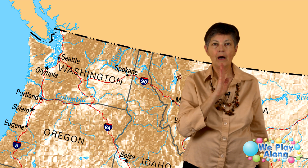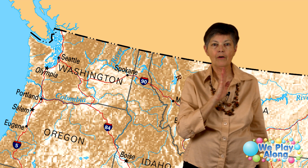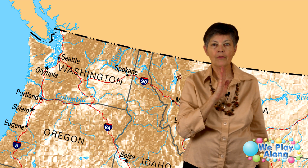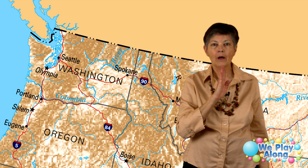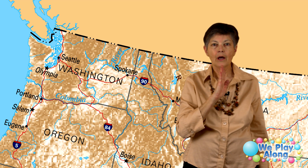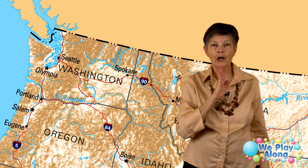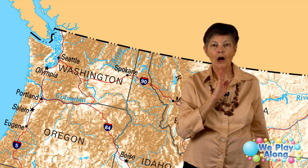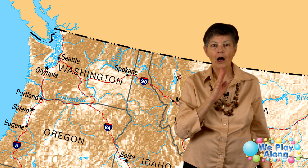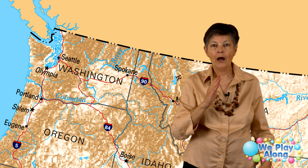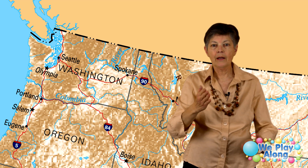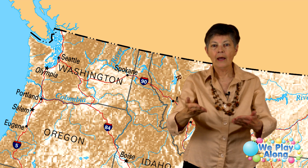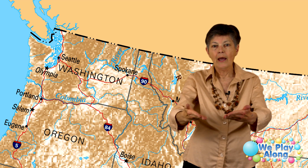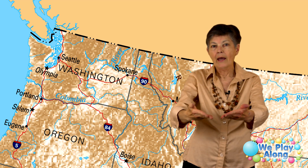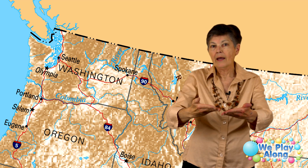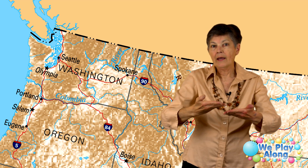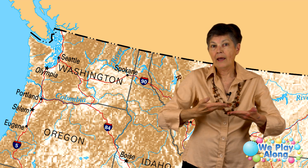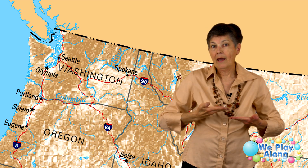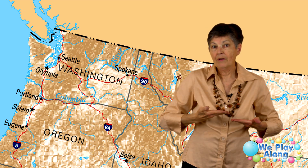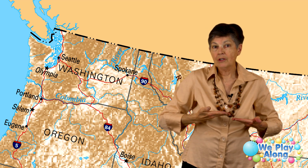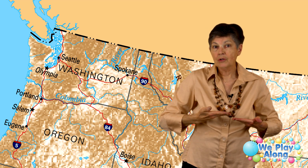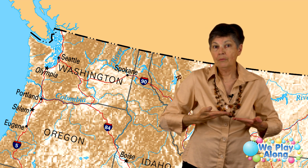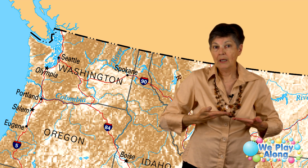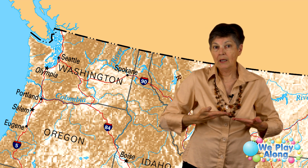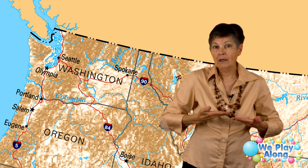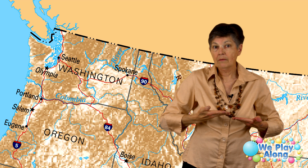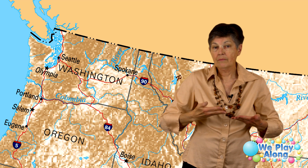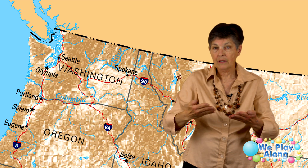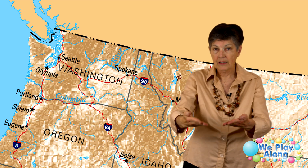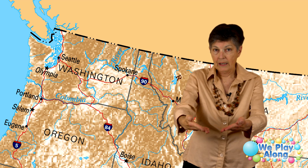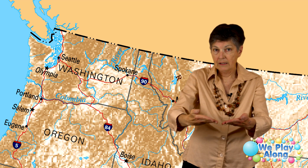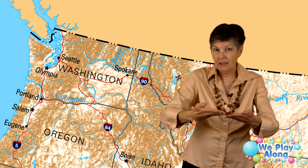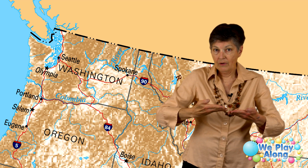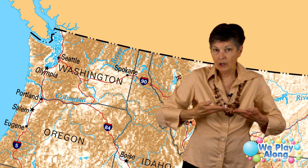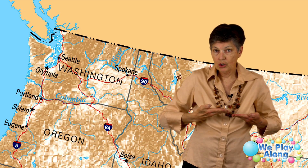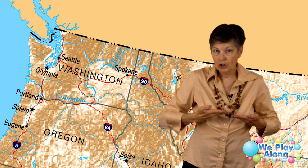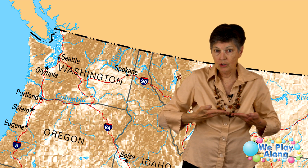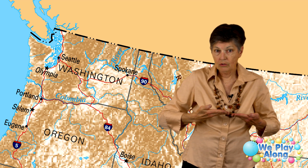above. God gave it to me. It's like he's giving it to you.